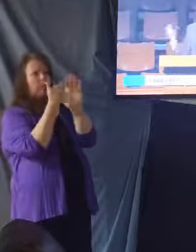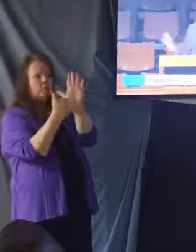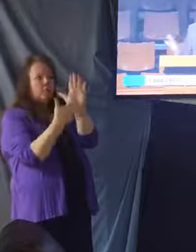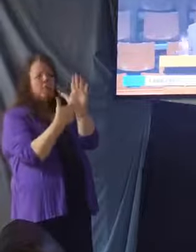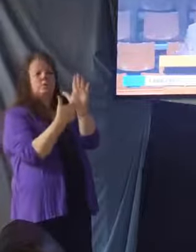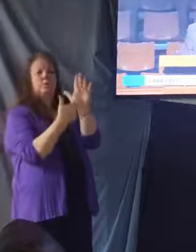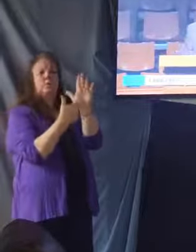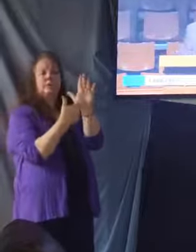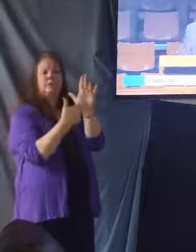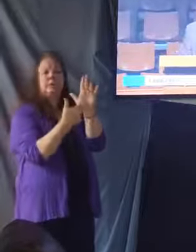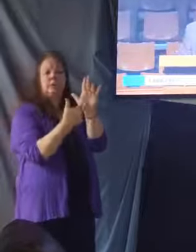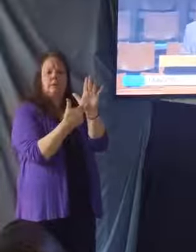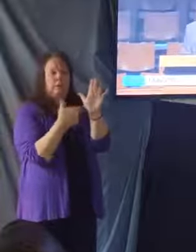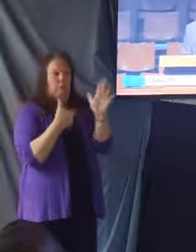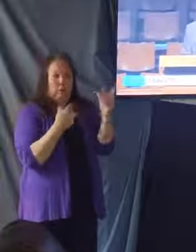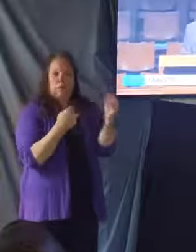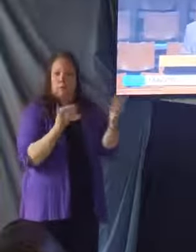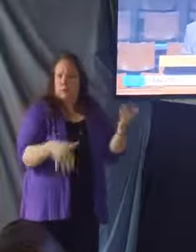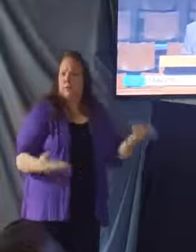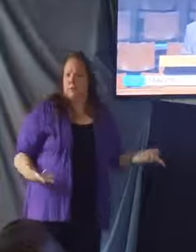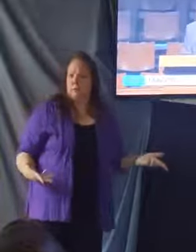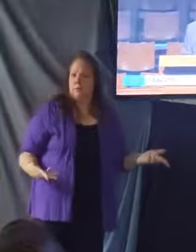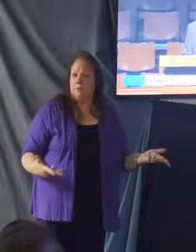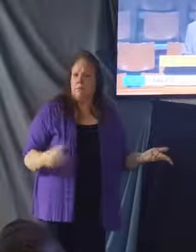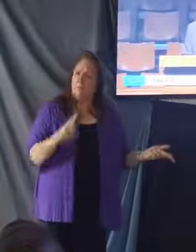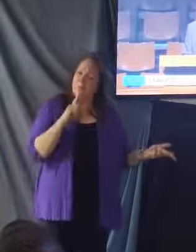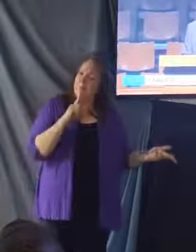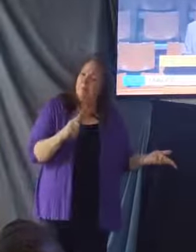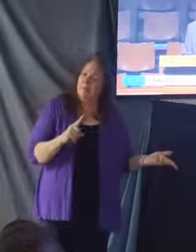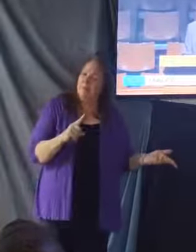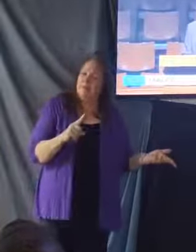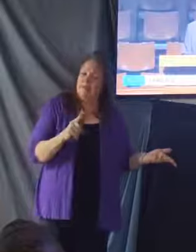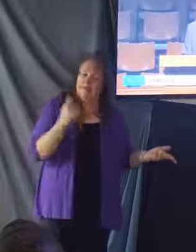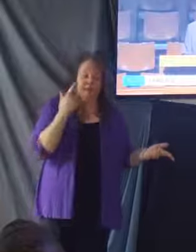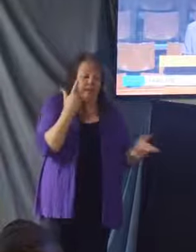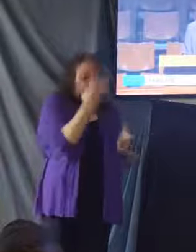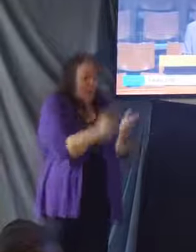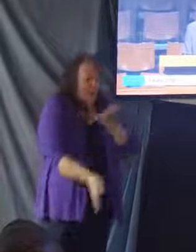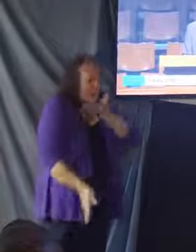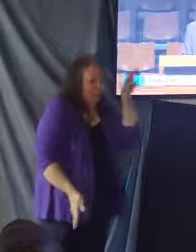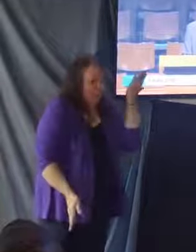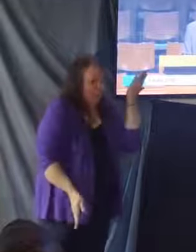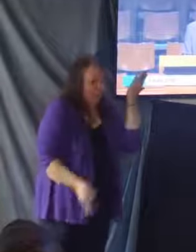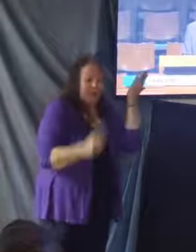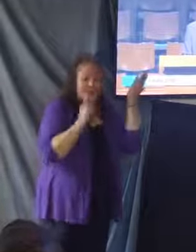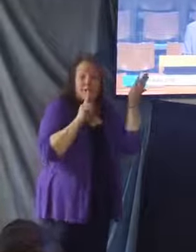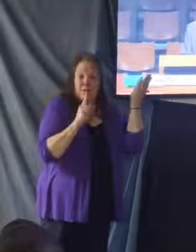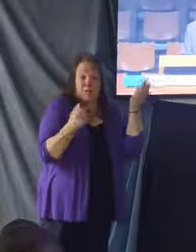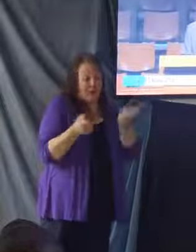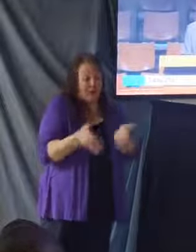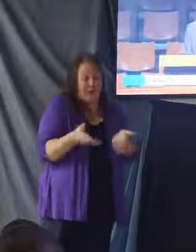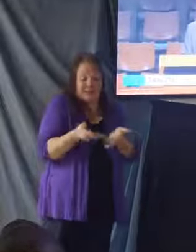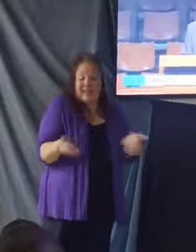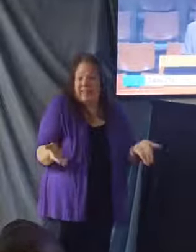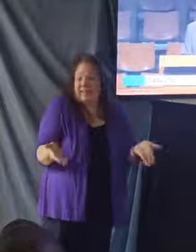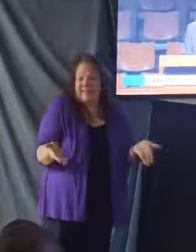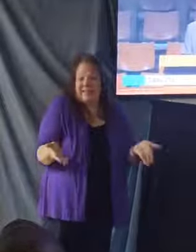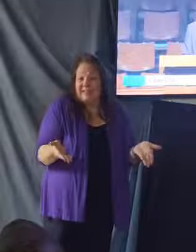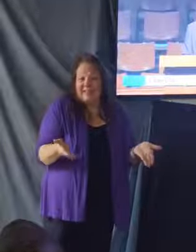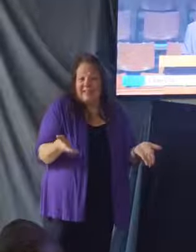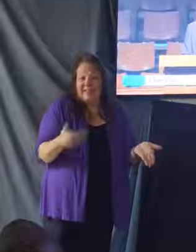rules as we are. But really, if I lose everything here, I have not lost anything of true